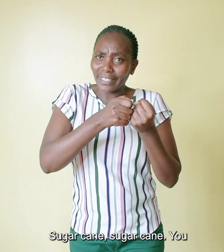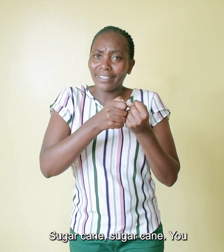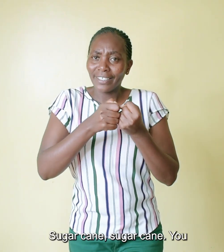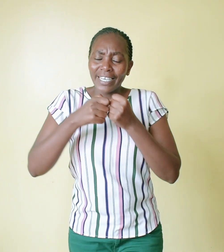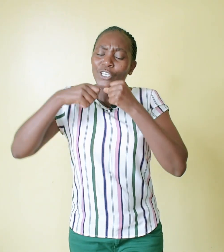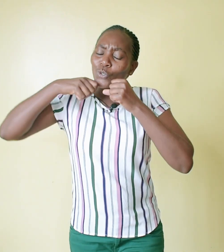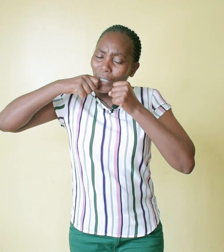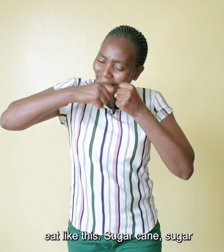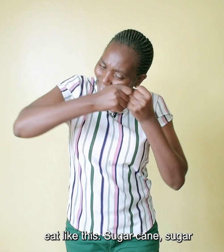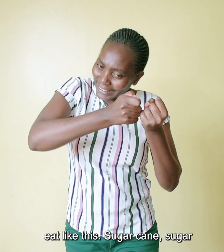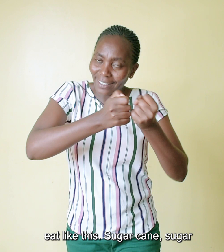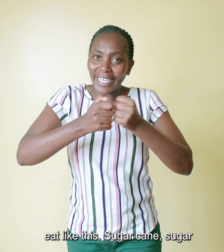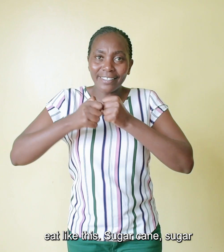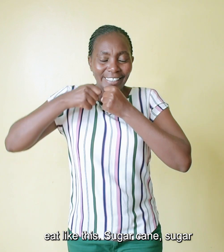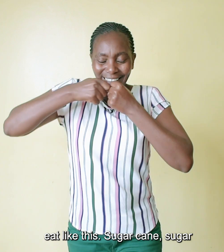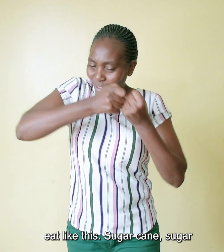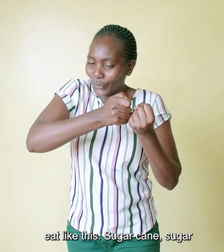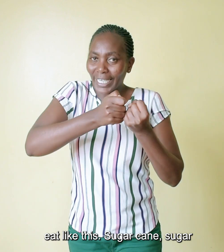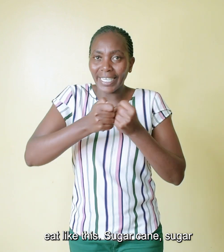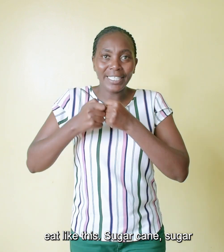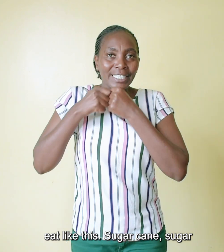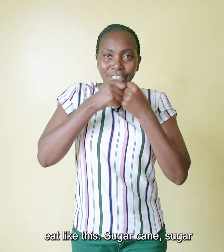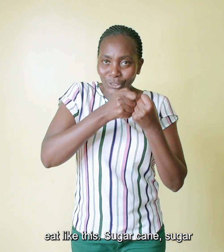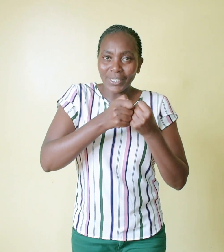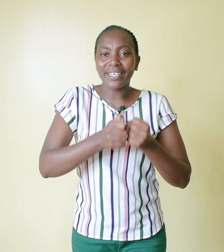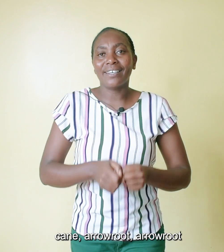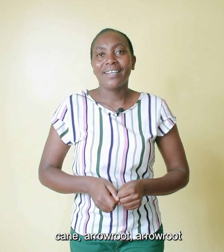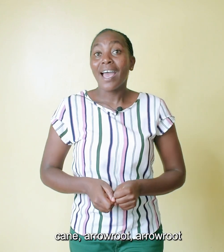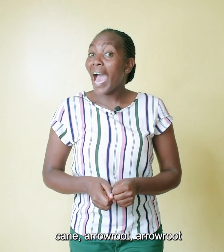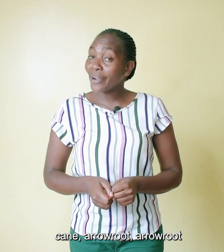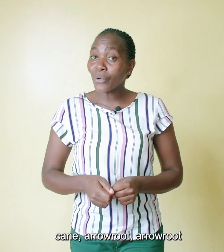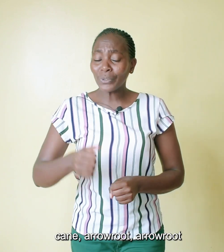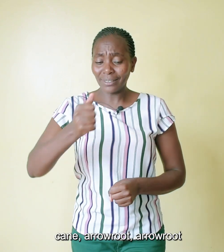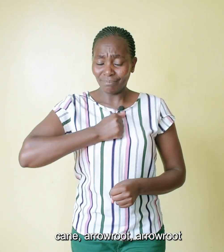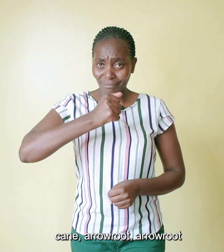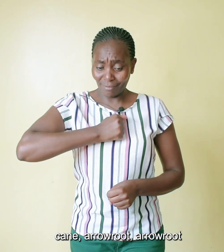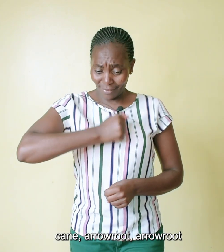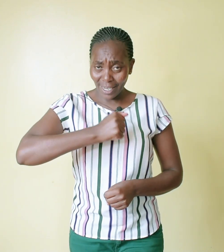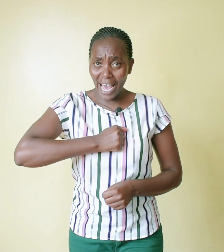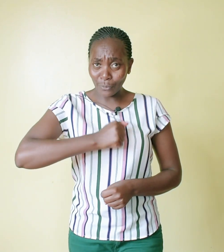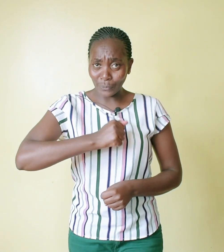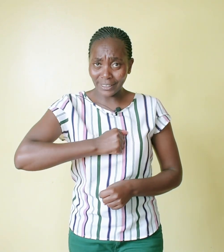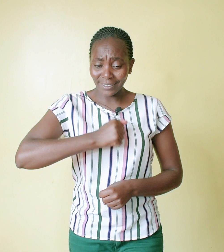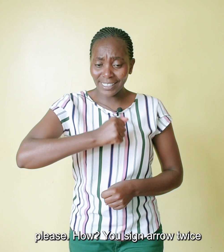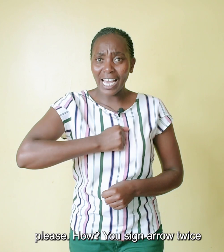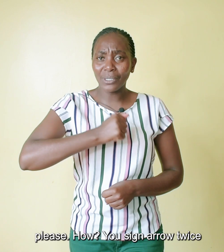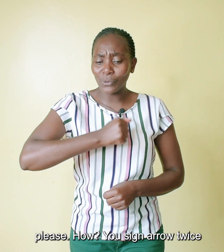Sugarcane. You eat like this. Sugarcane. Sugarcane. Arrowroot. Arrowroot. This is how you